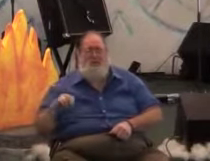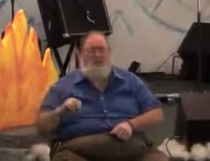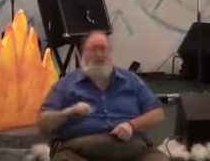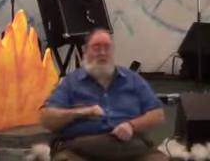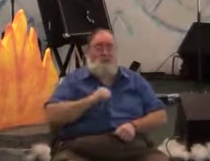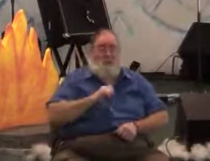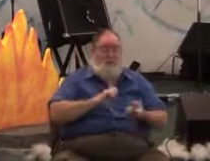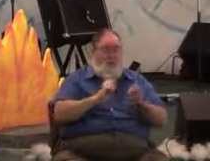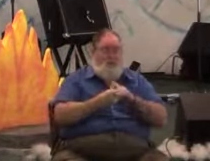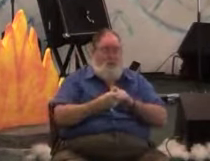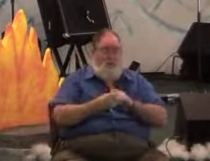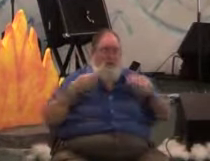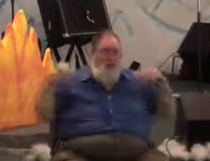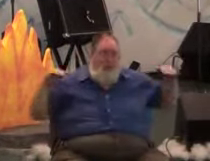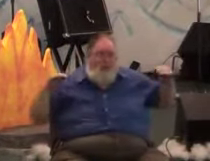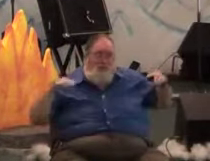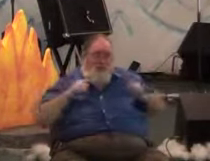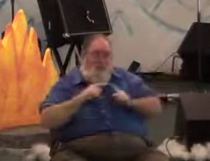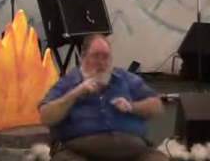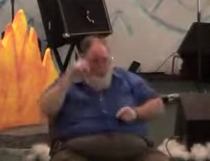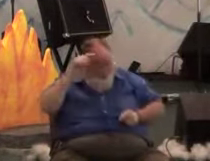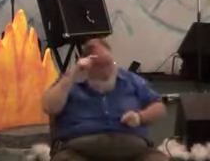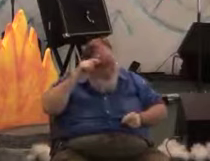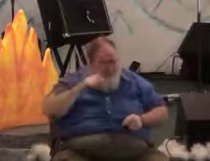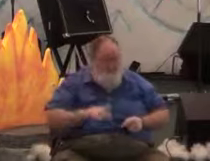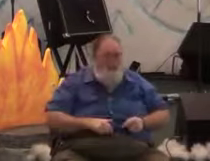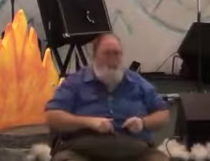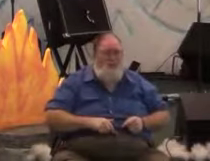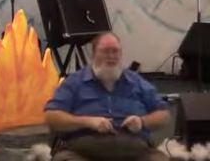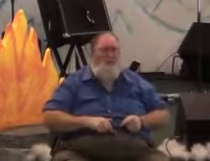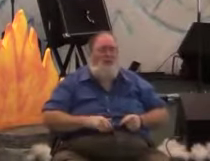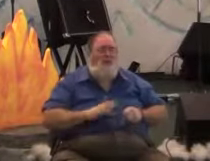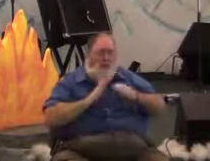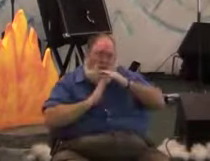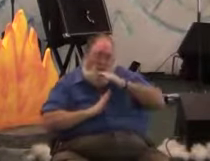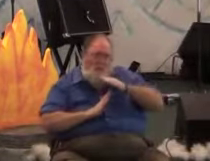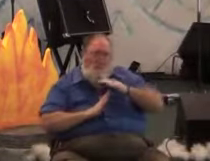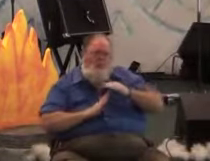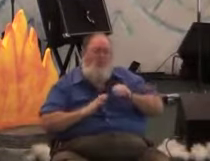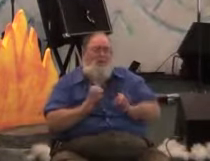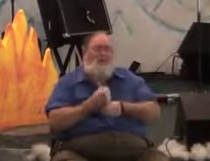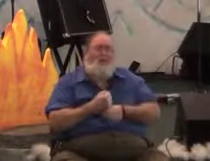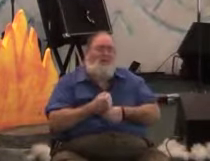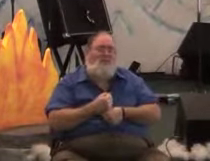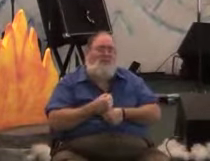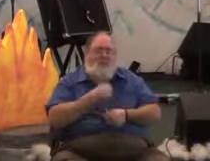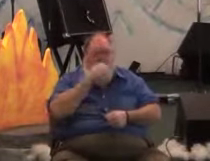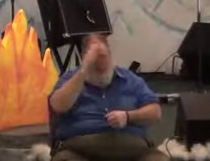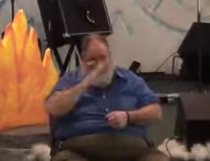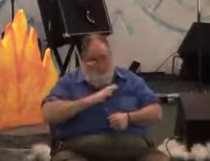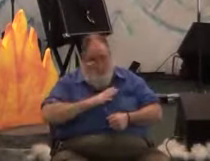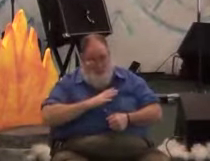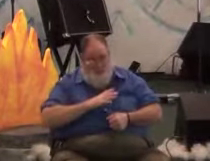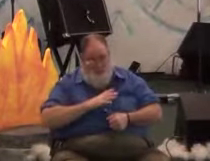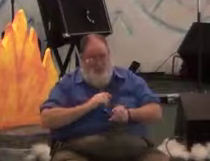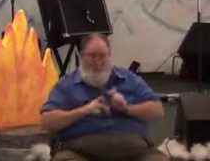devils. It was humility that makes men as angels." Pretty cool. You